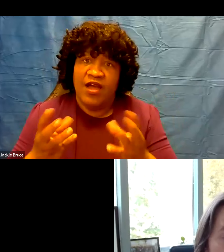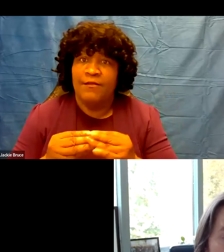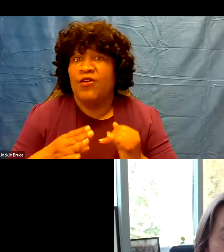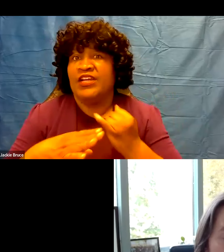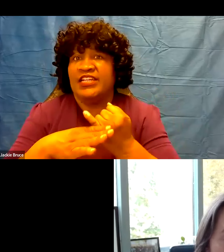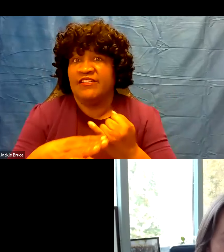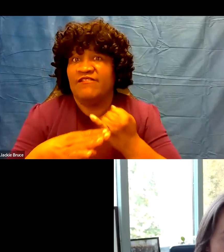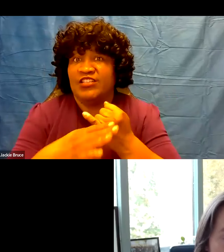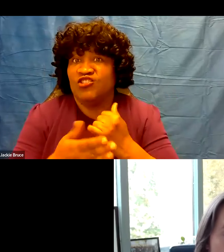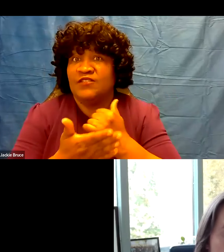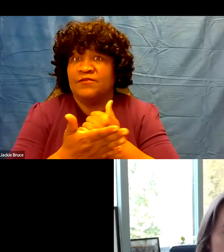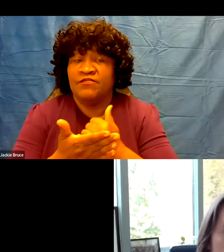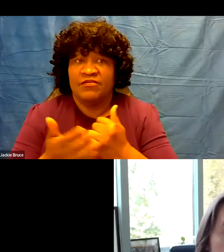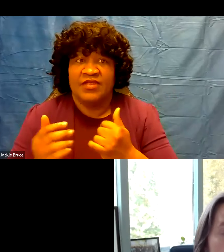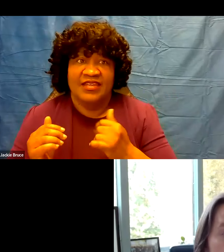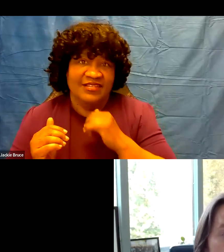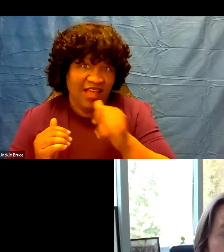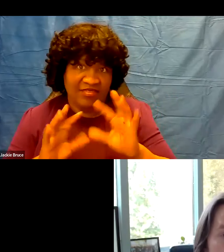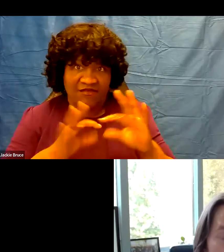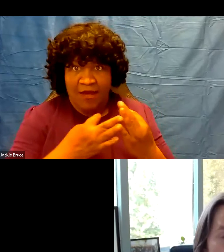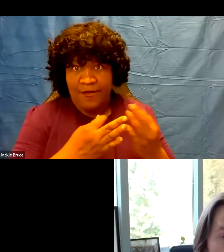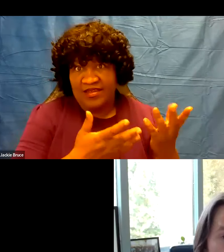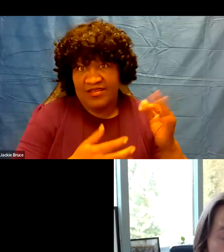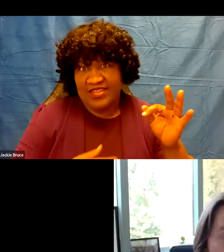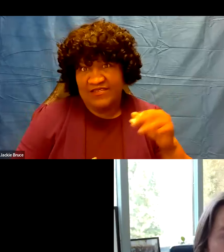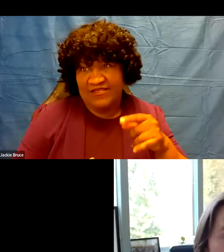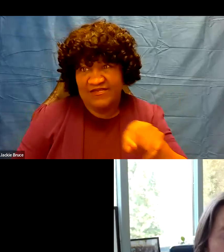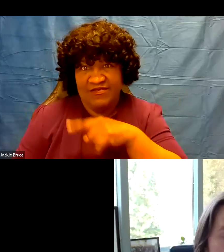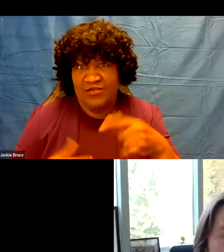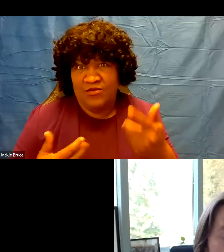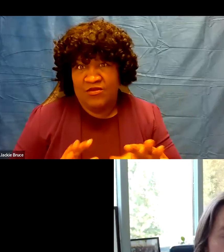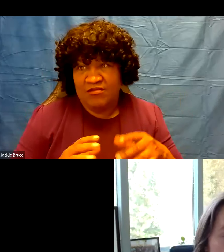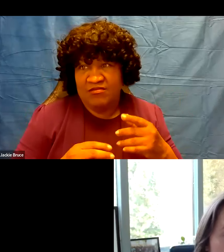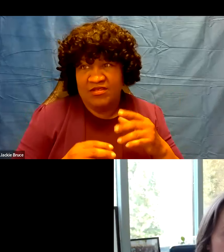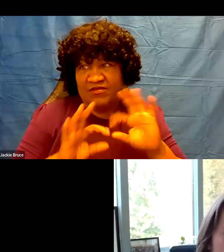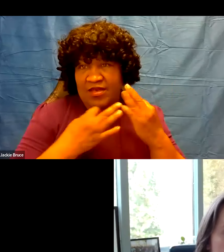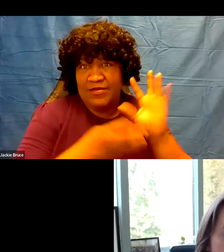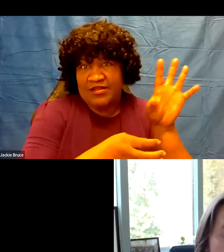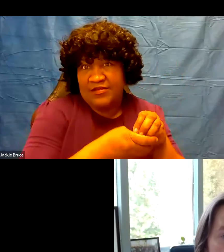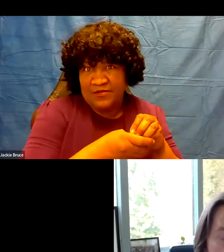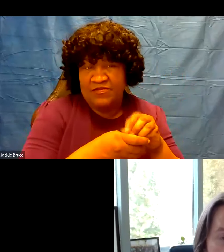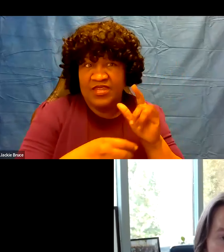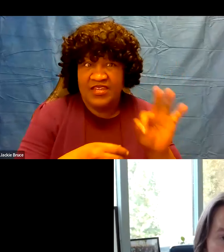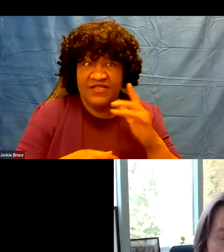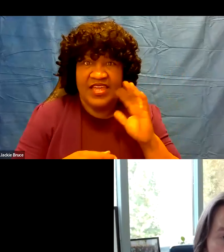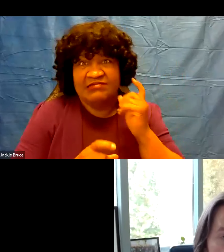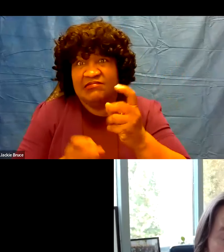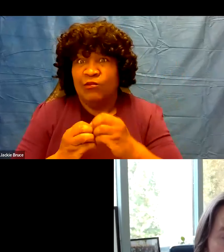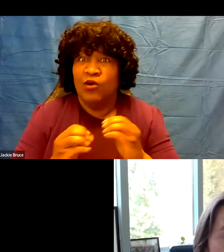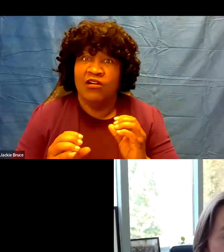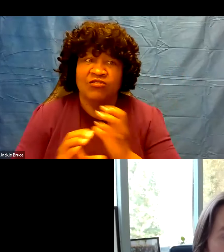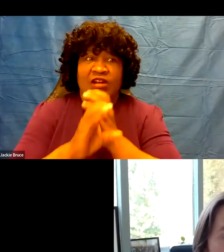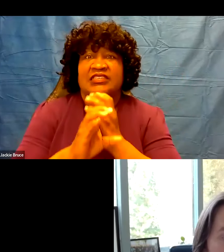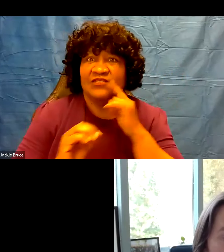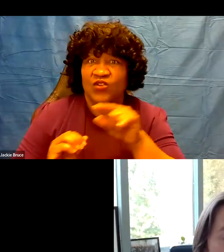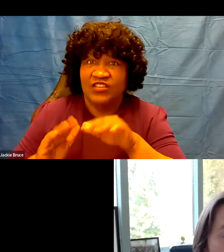intervention outside of kind of the family, the family network, if that's contributing to the crisis or